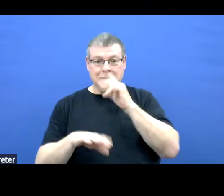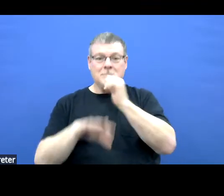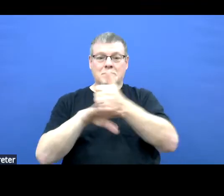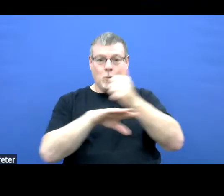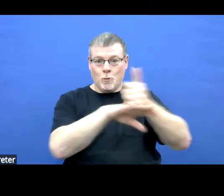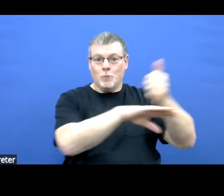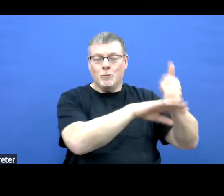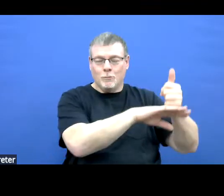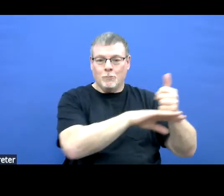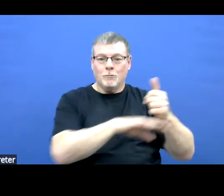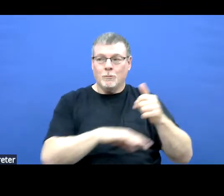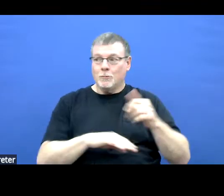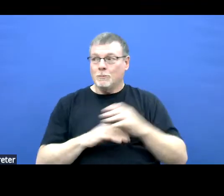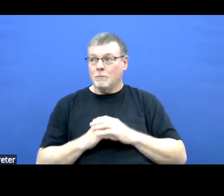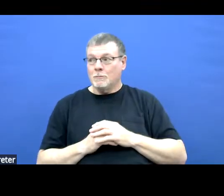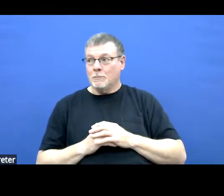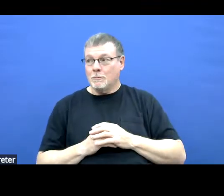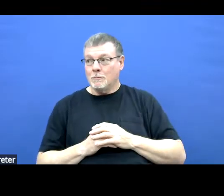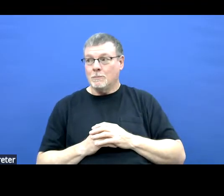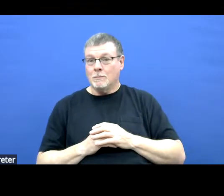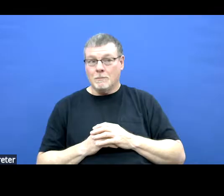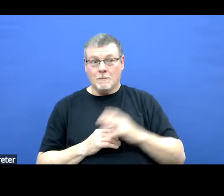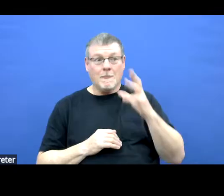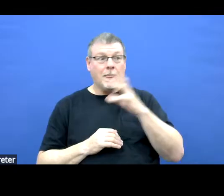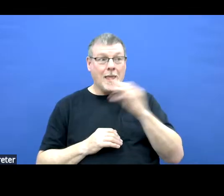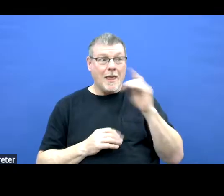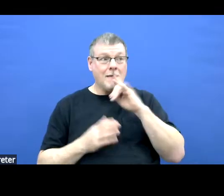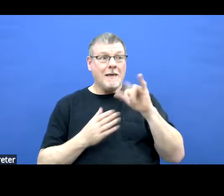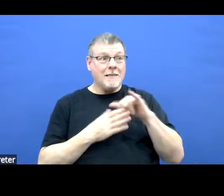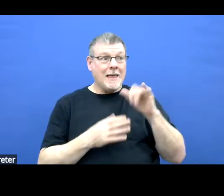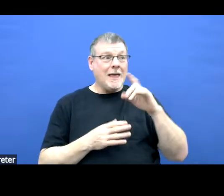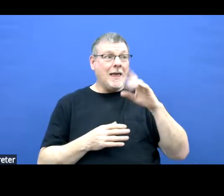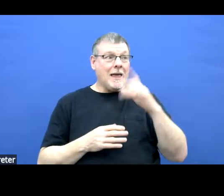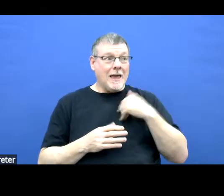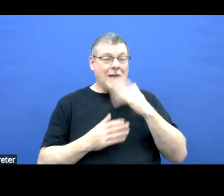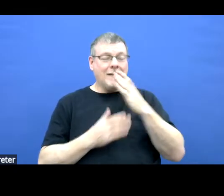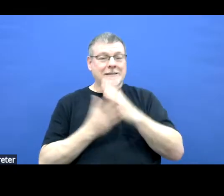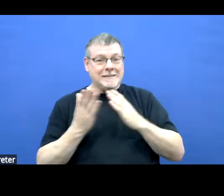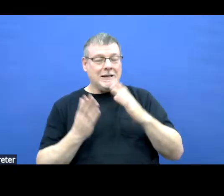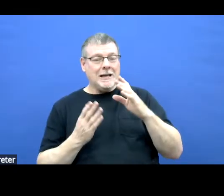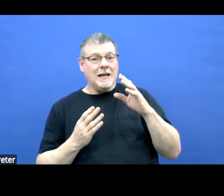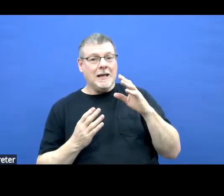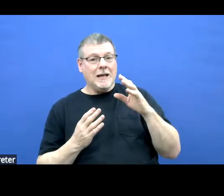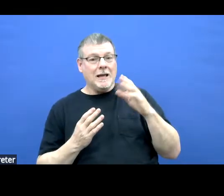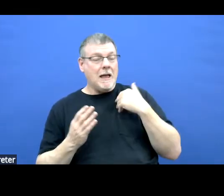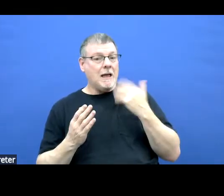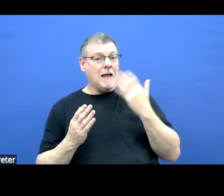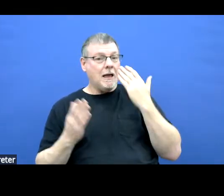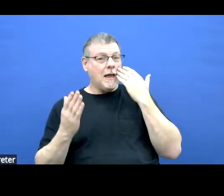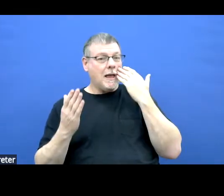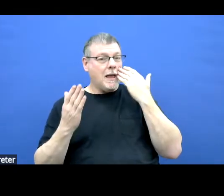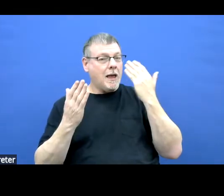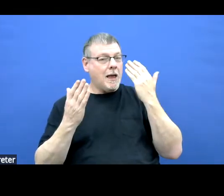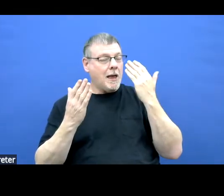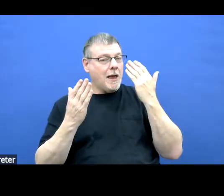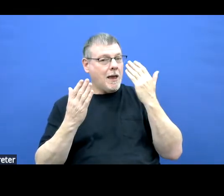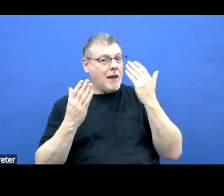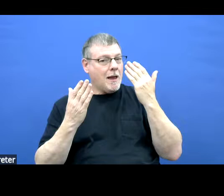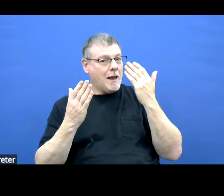Yeah, so yeah, they noted that they're seeing some stuff. I don't know that they've started